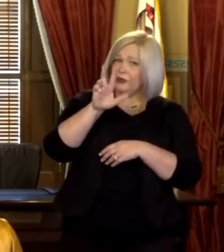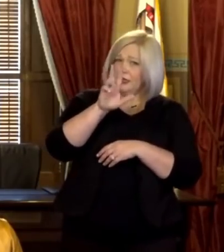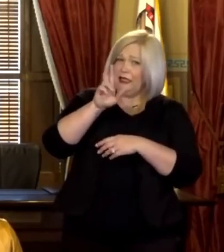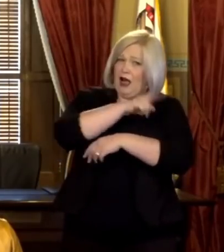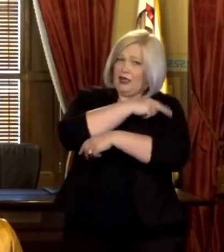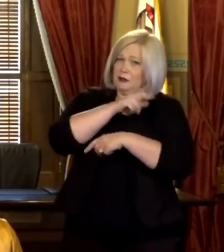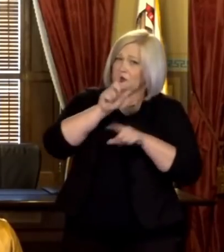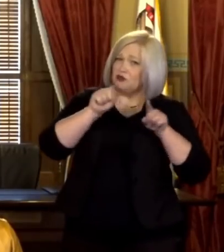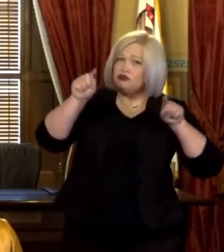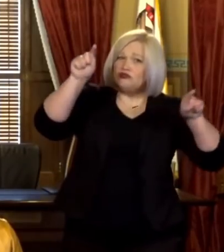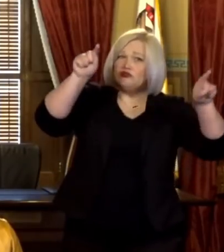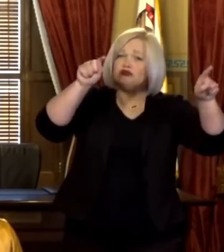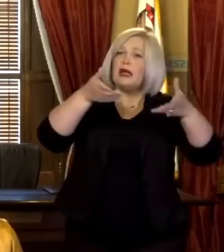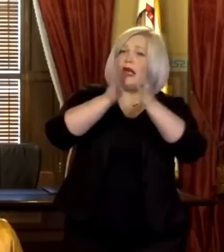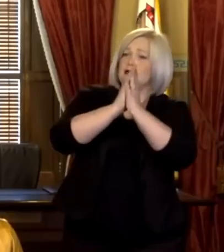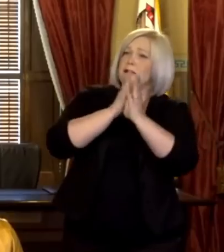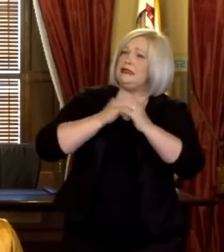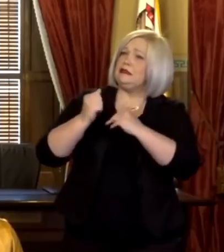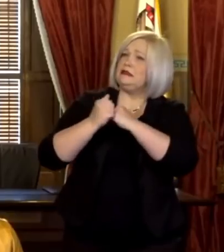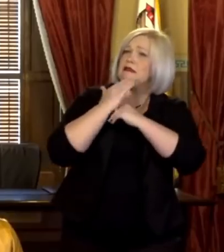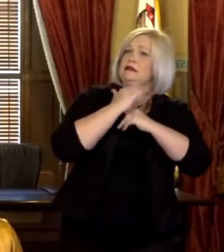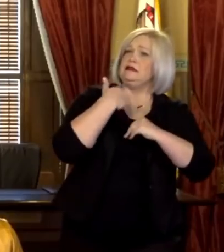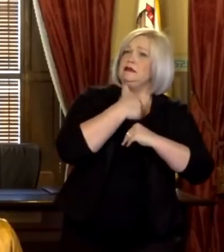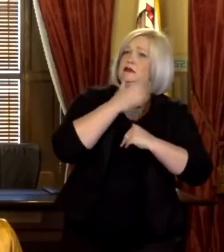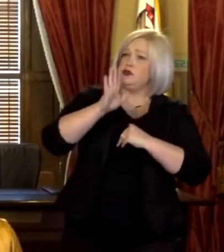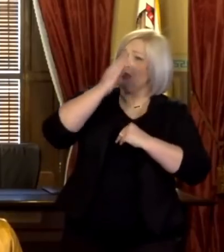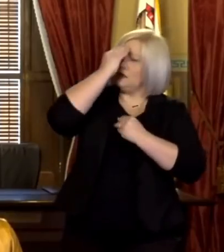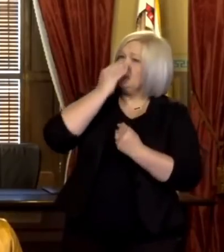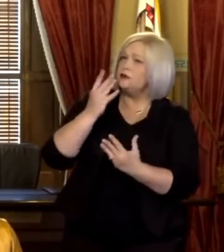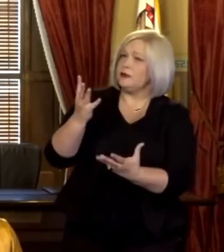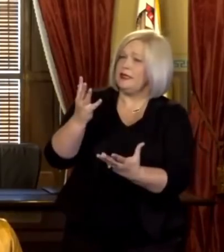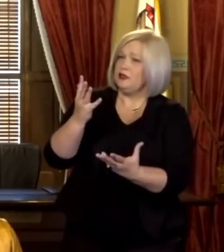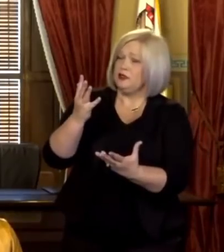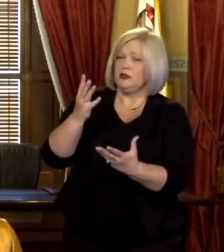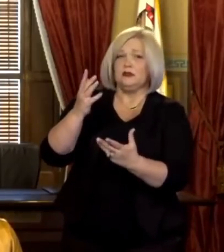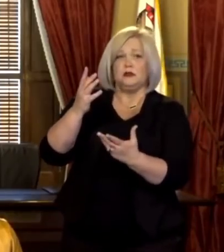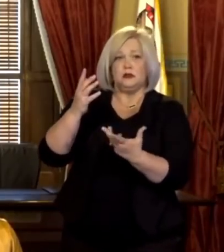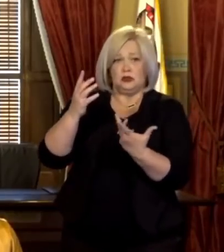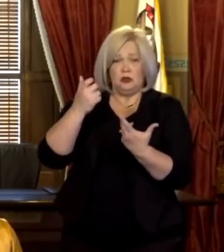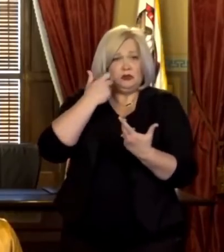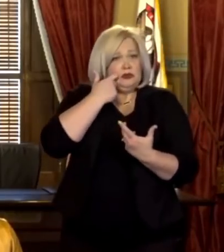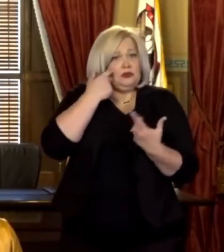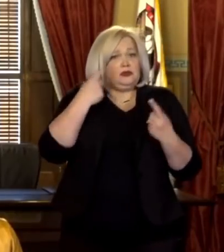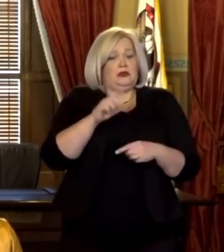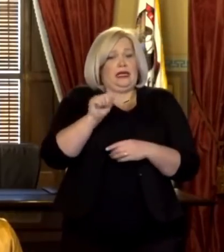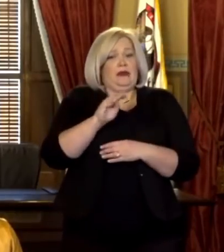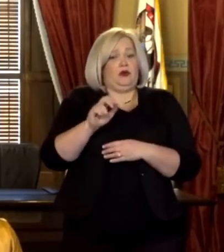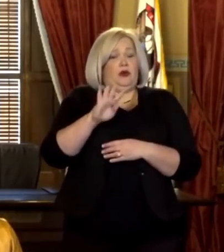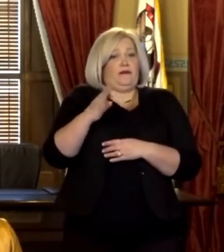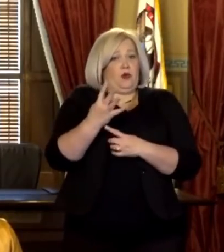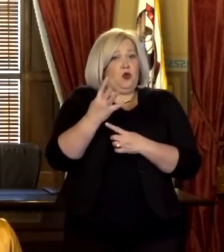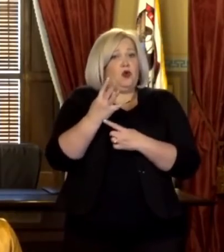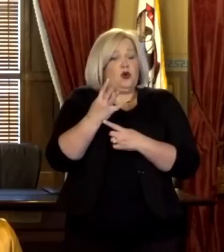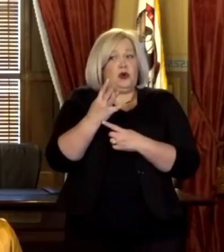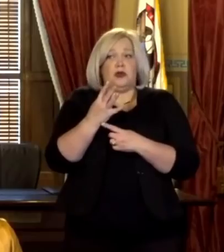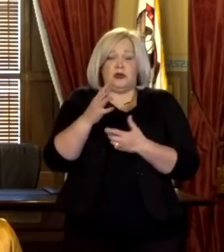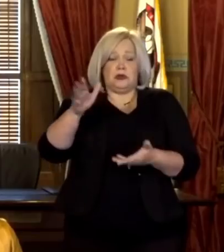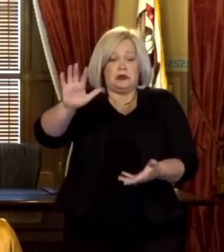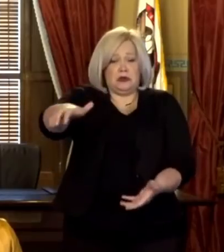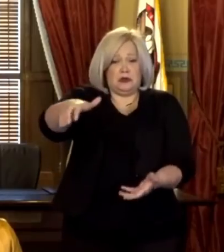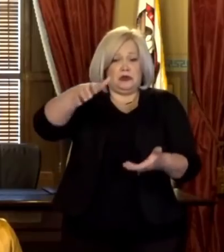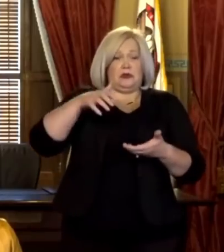COVID-19. The data is still incomplete, but based on the information we have received, on April 4th, there were at least